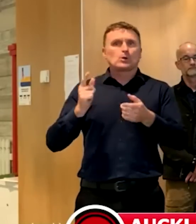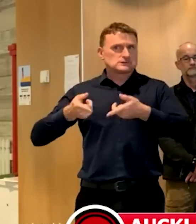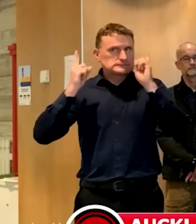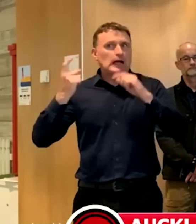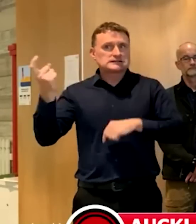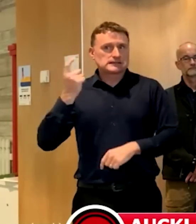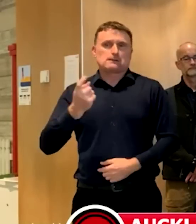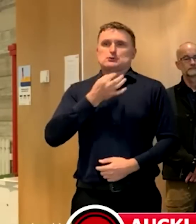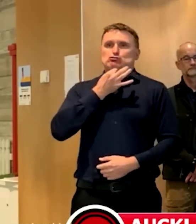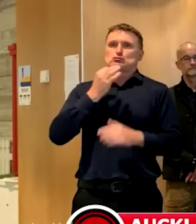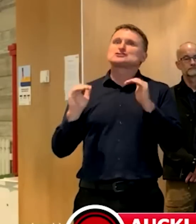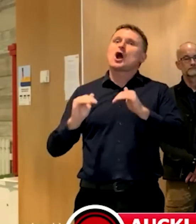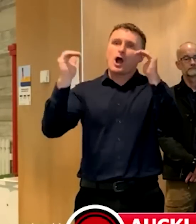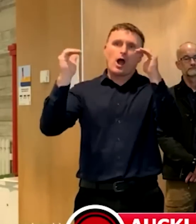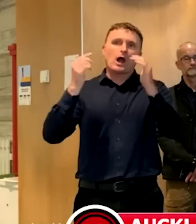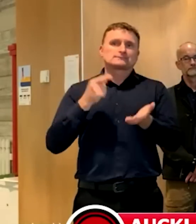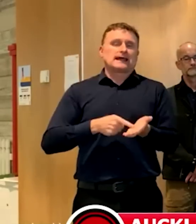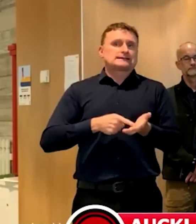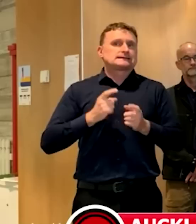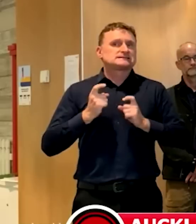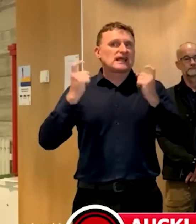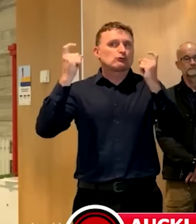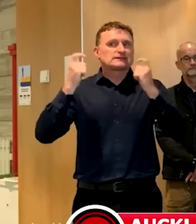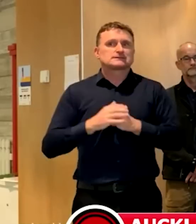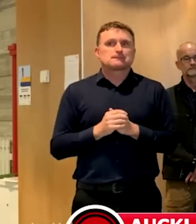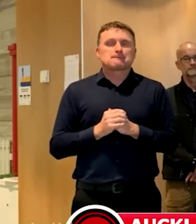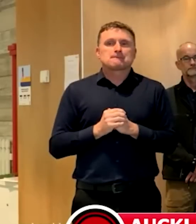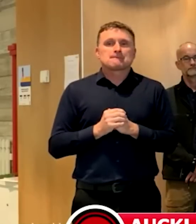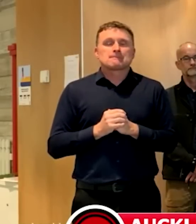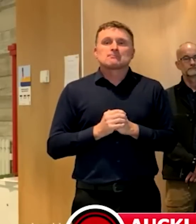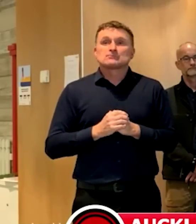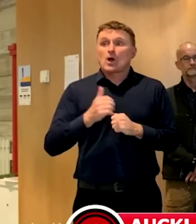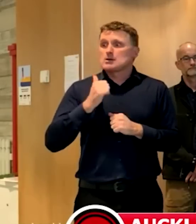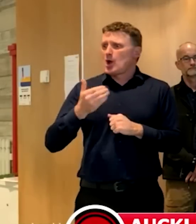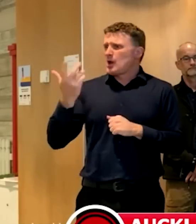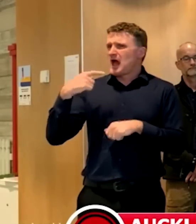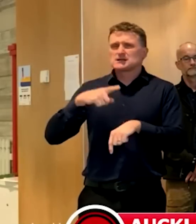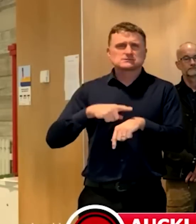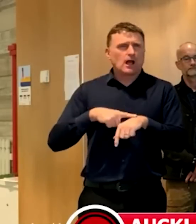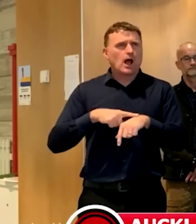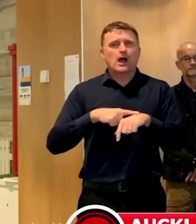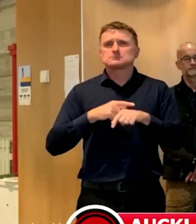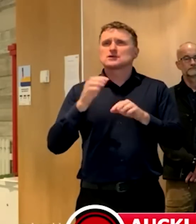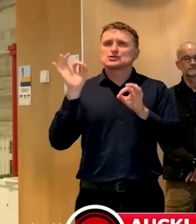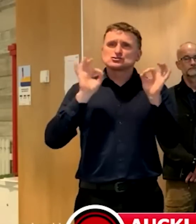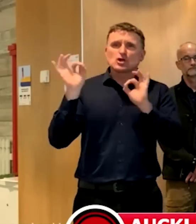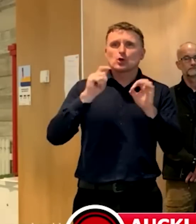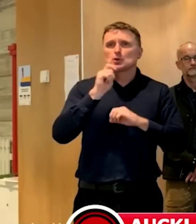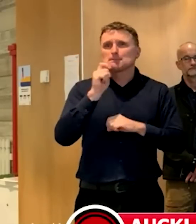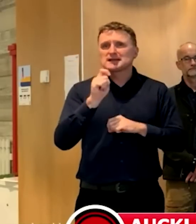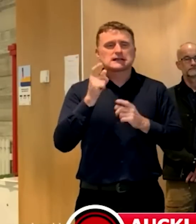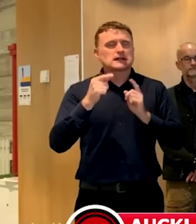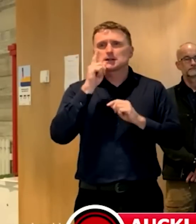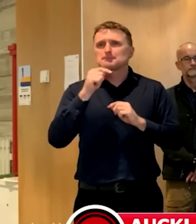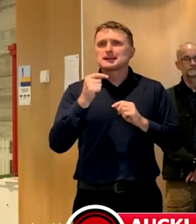did see pop up a couple of times on social media in relation to the last alert, the fact that sometimes people don't receive